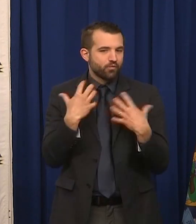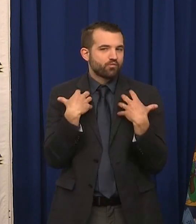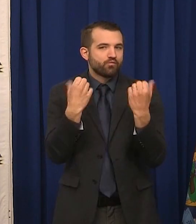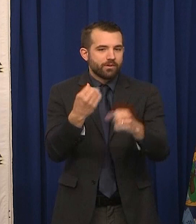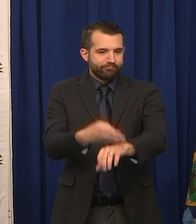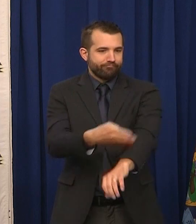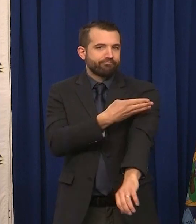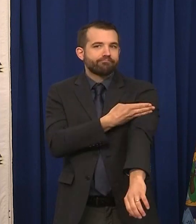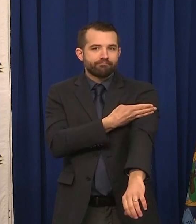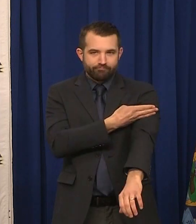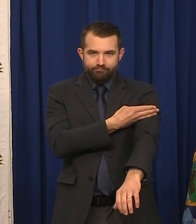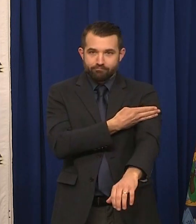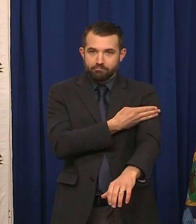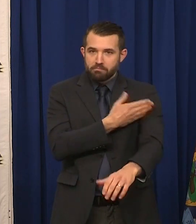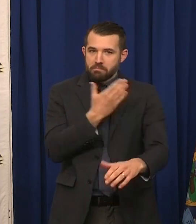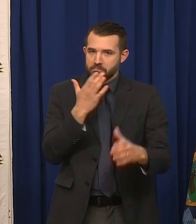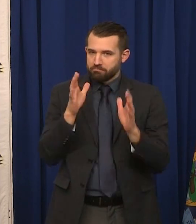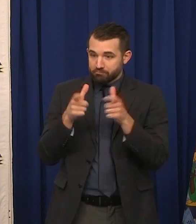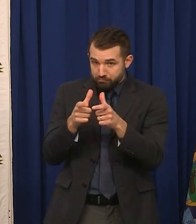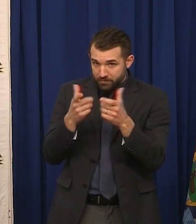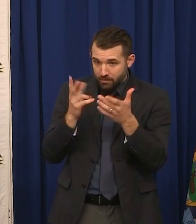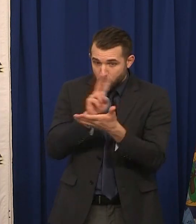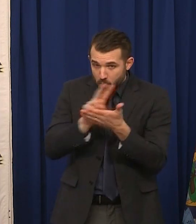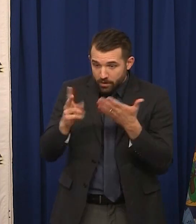been released from isolation.